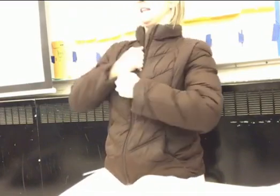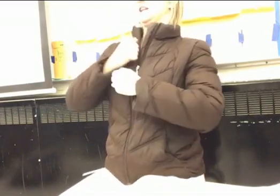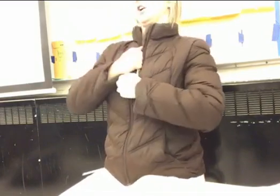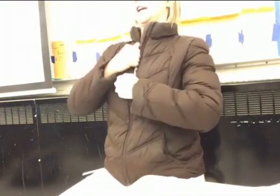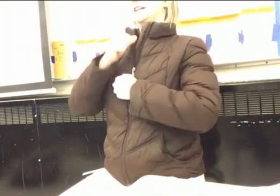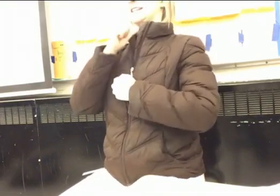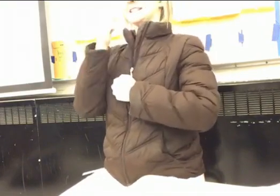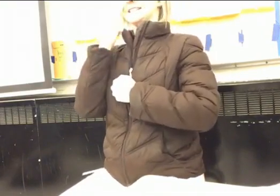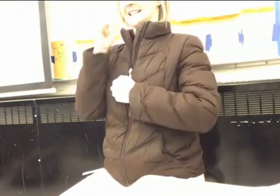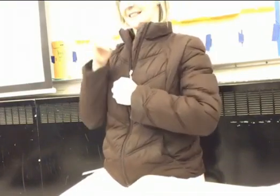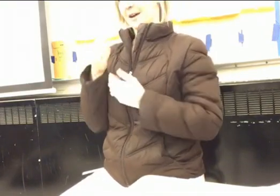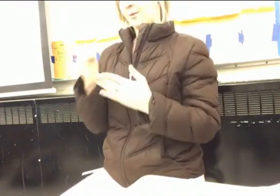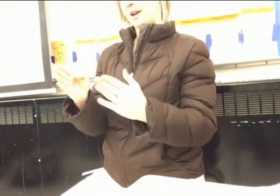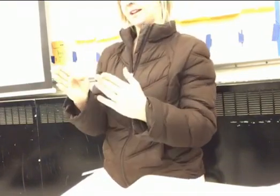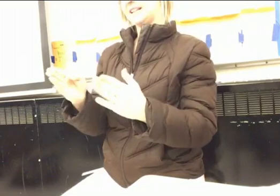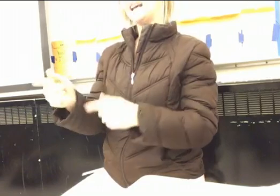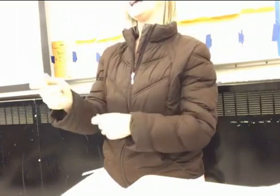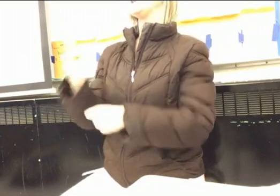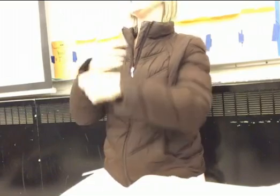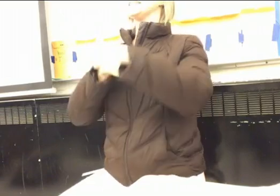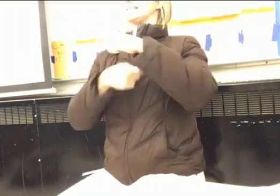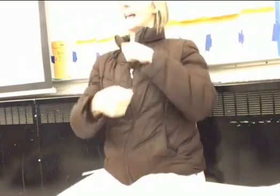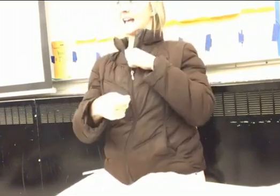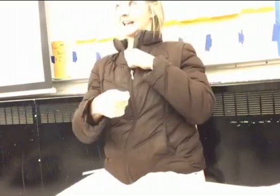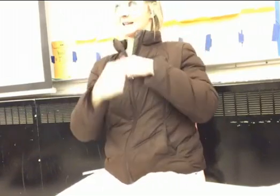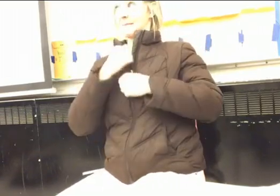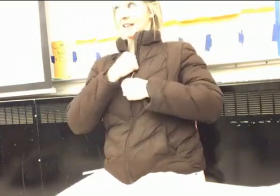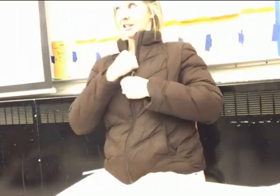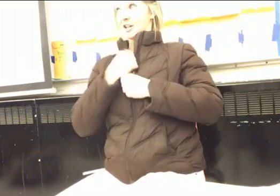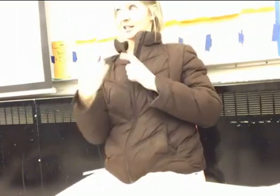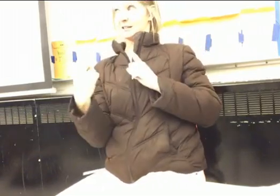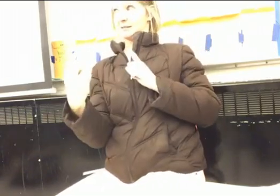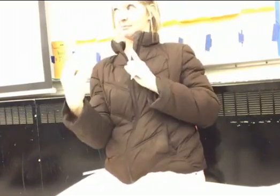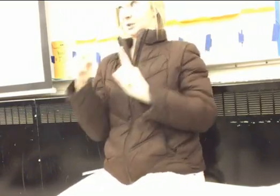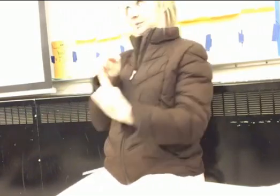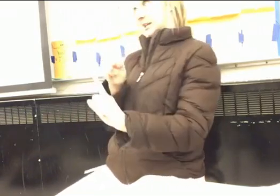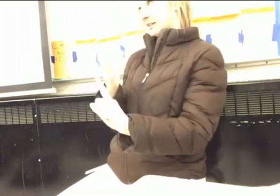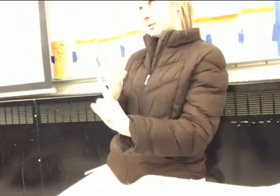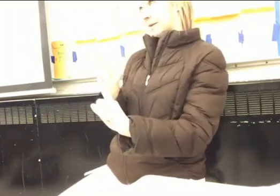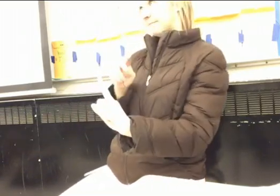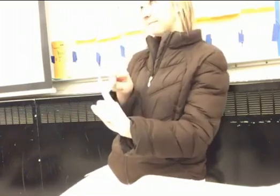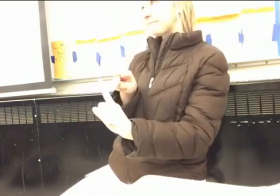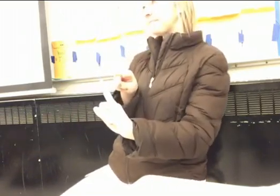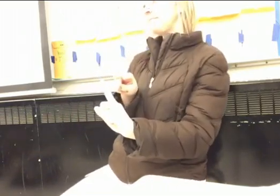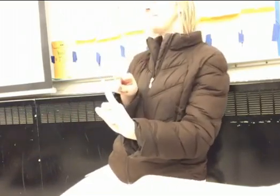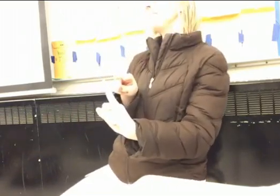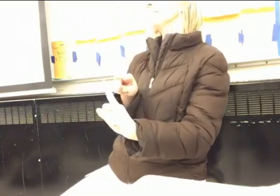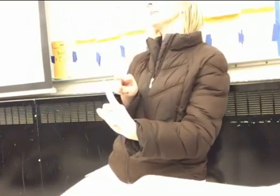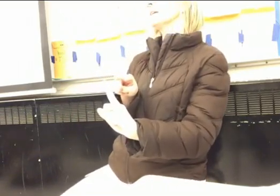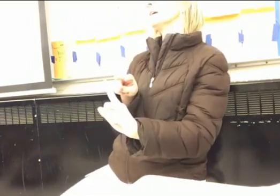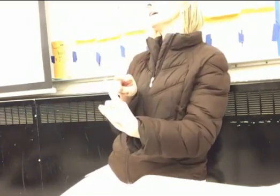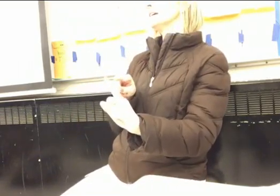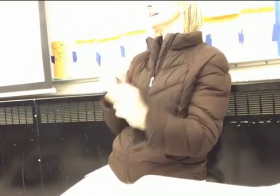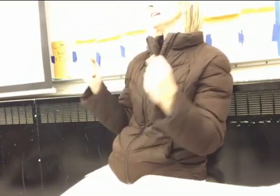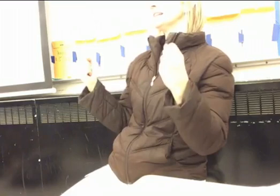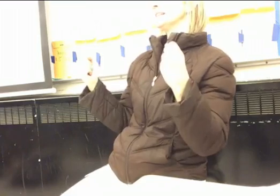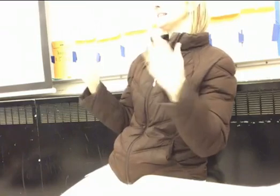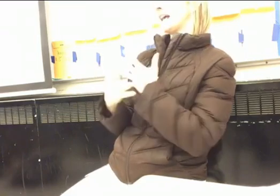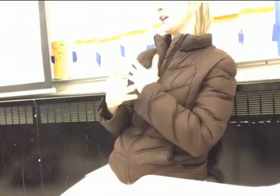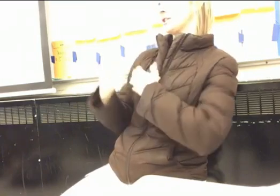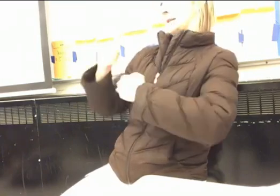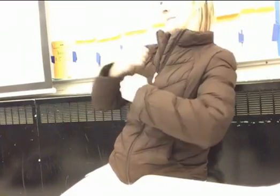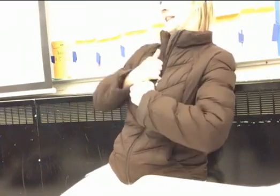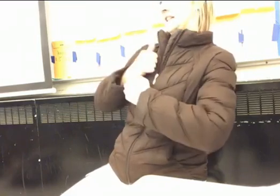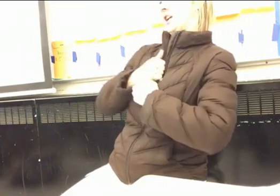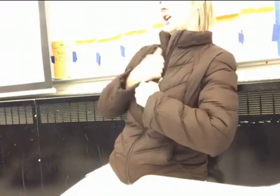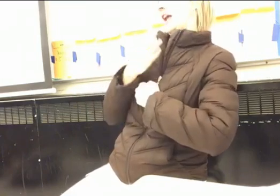that. Instead, and what you need to highlight on your next bullet, is if you will highlight scares the